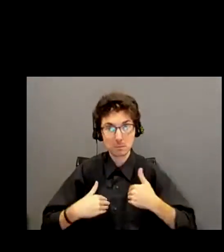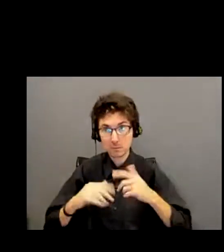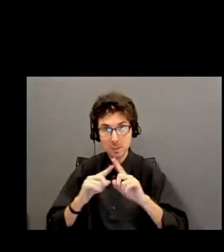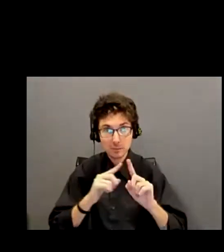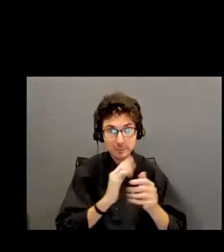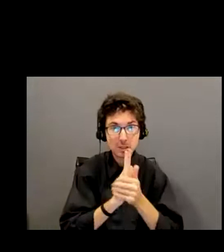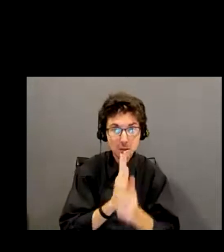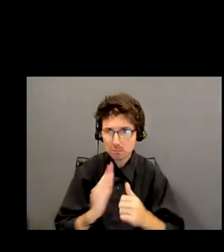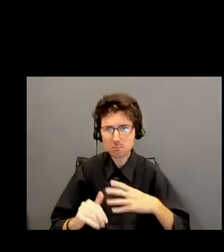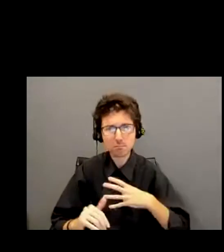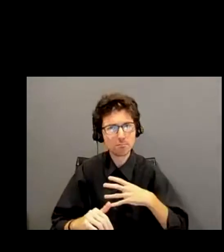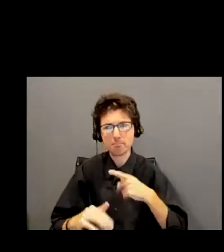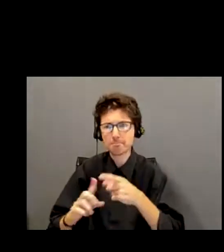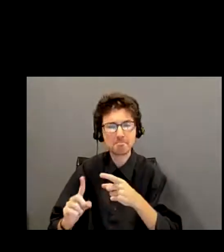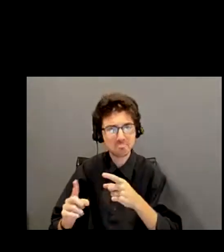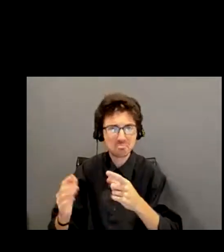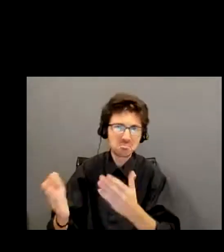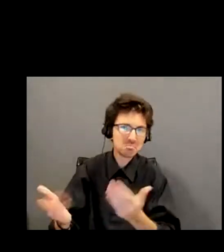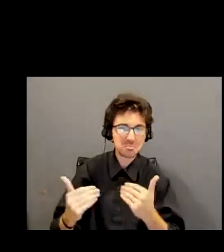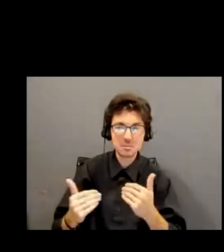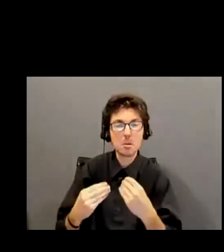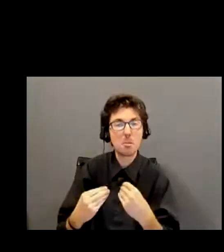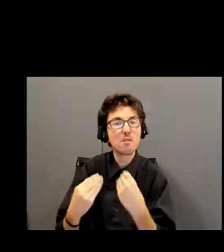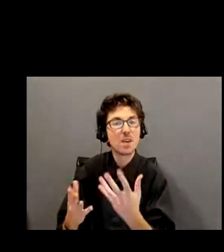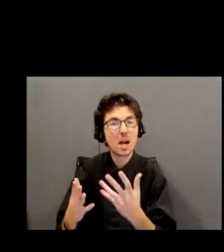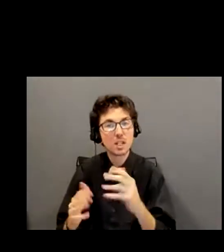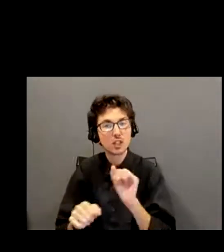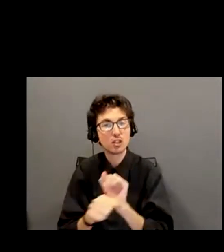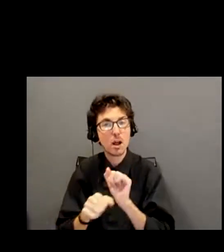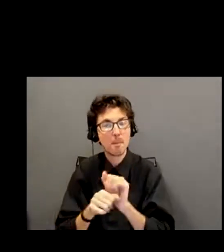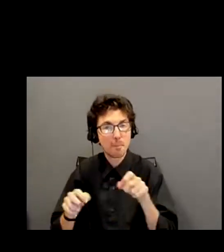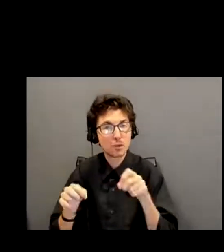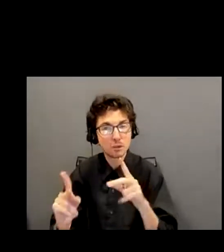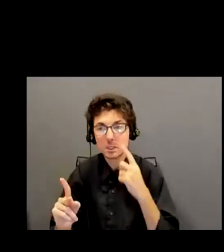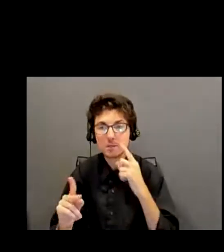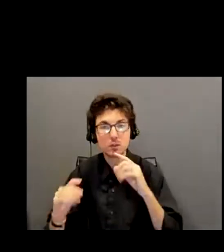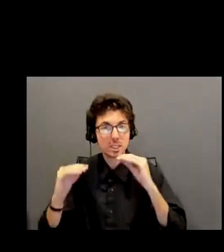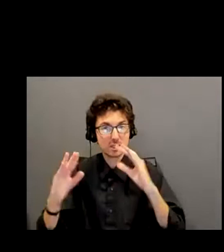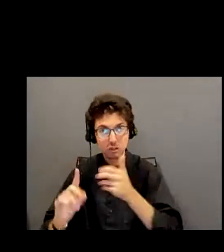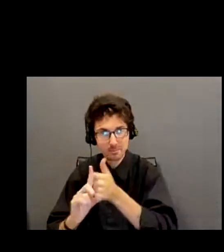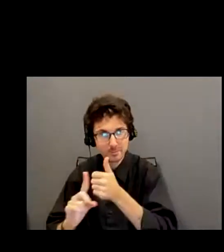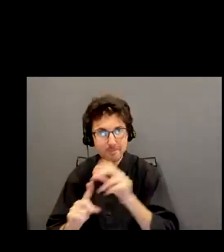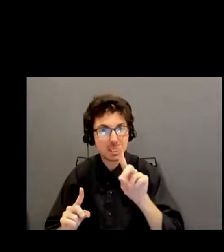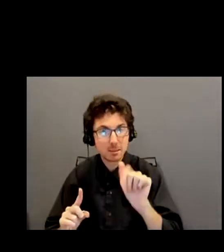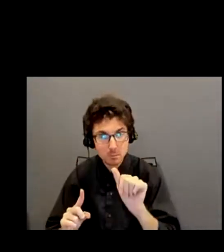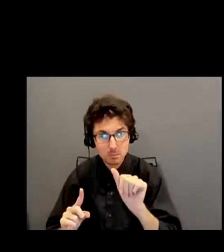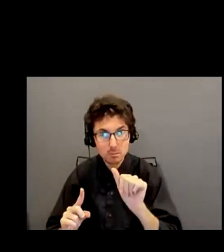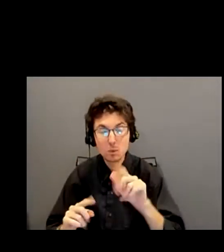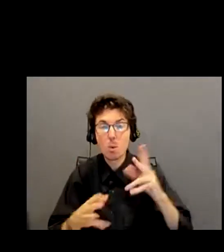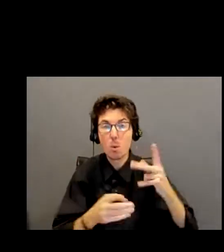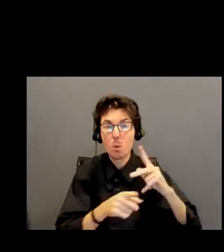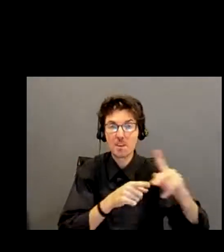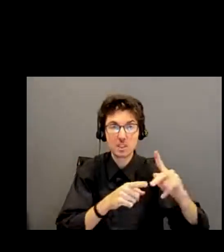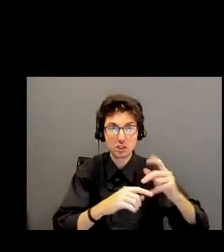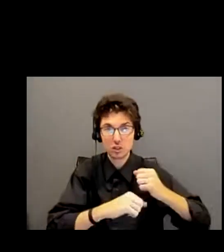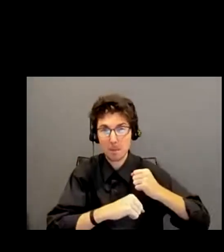job opportunities for teachers with disabilities and breaking professional barriers that might as well